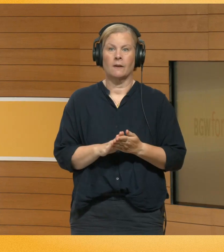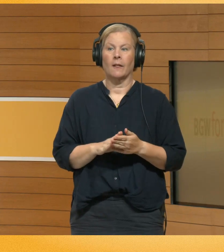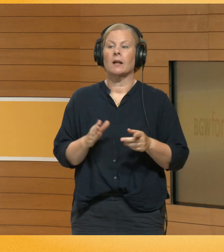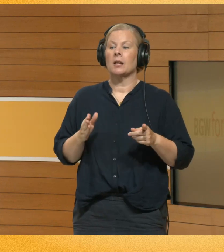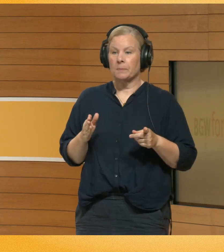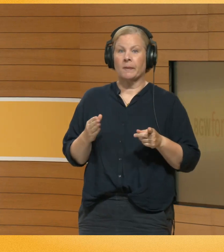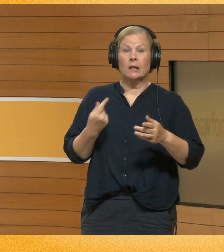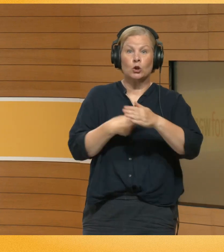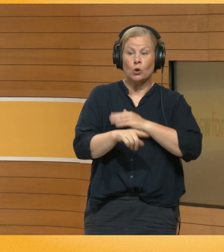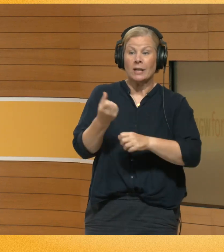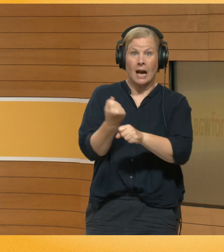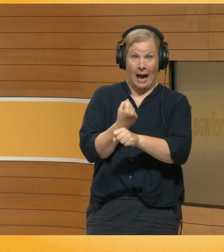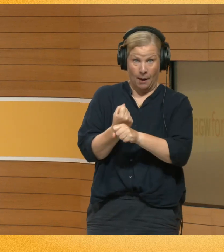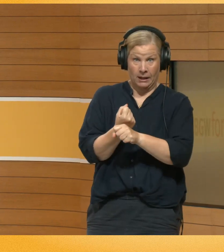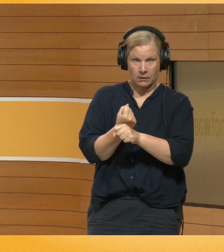this